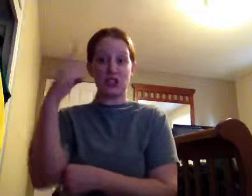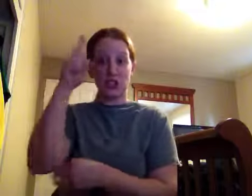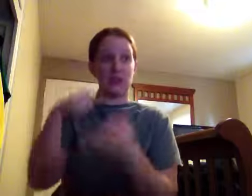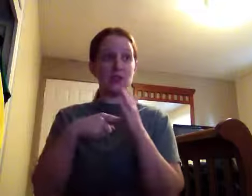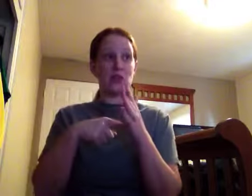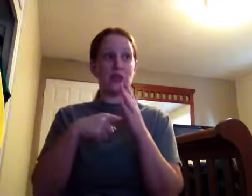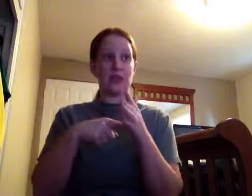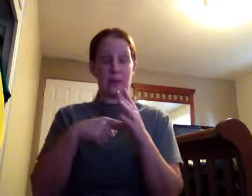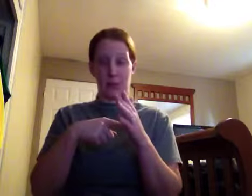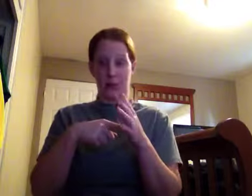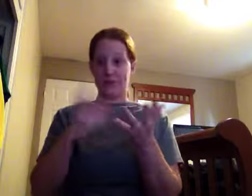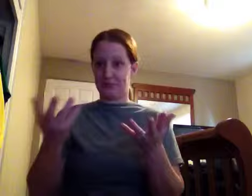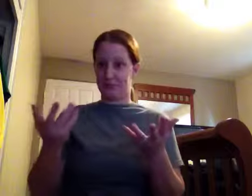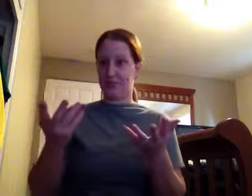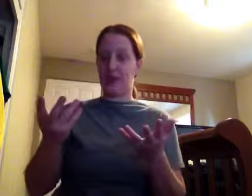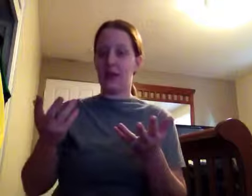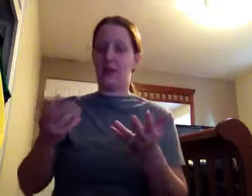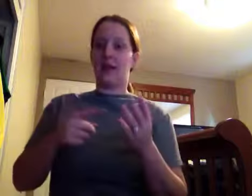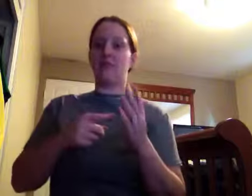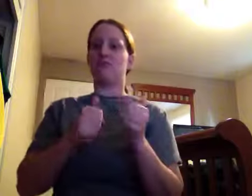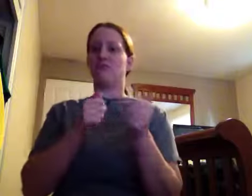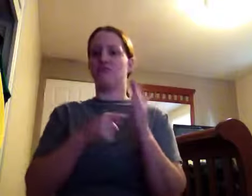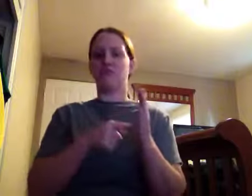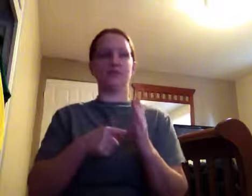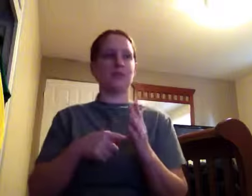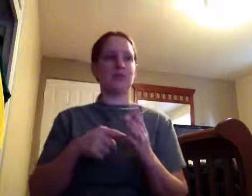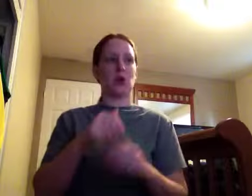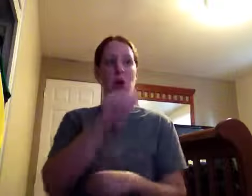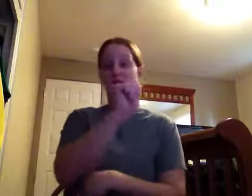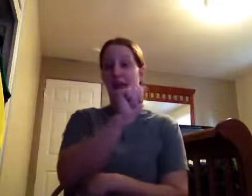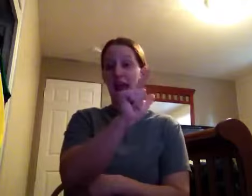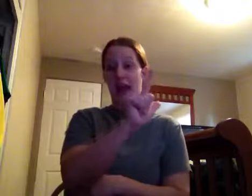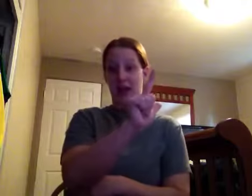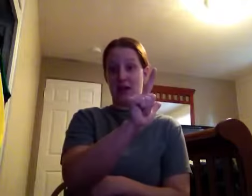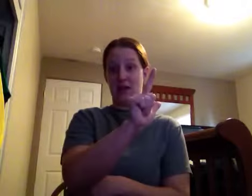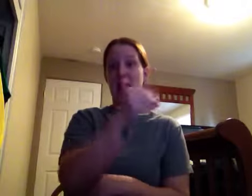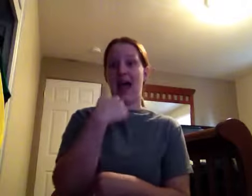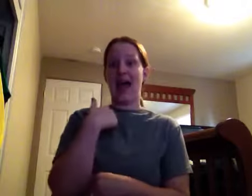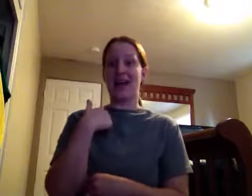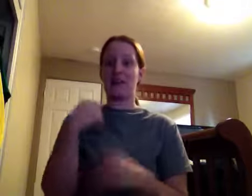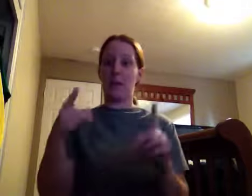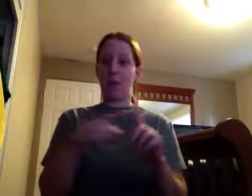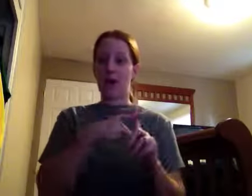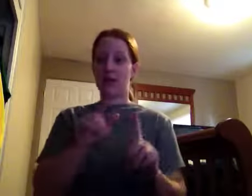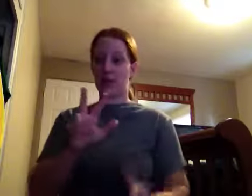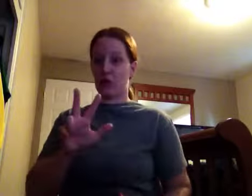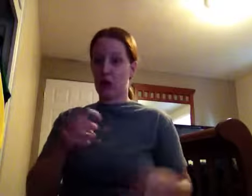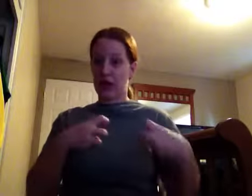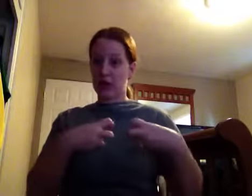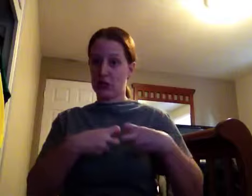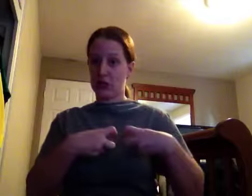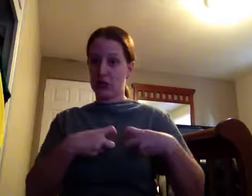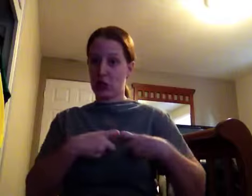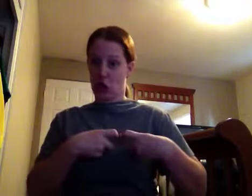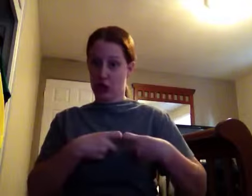a positive 3 charge. And my polyatomic ion's hydroxide. It's a -1 charge. They're not going to play ball equally, are they?